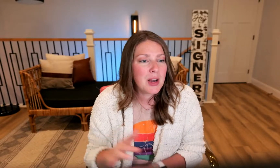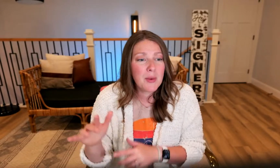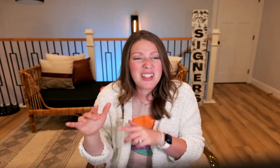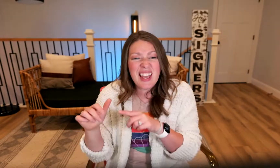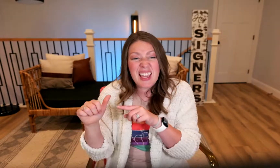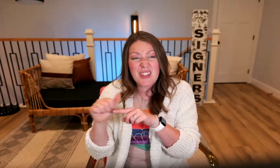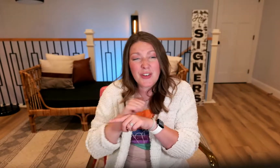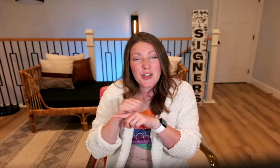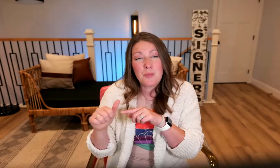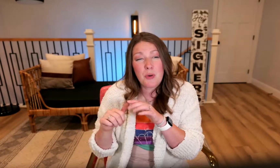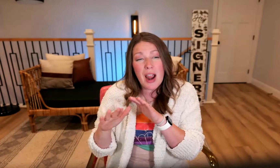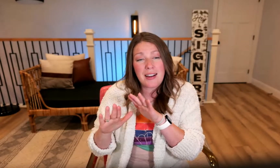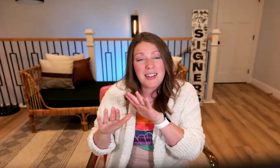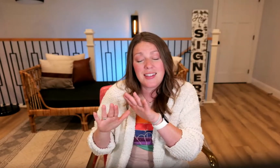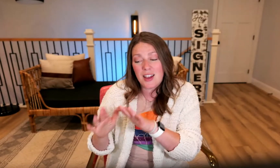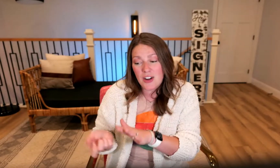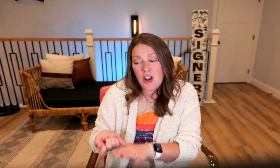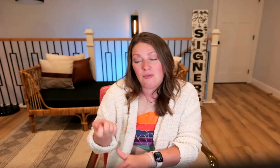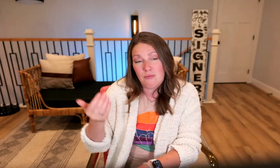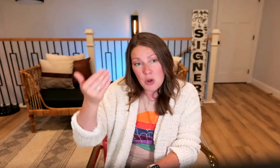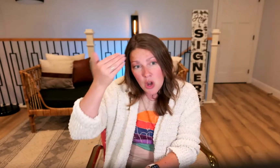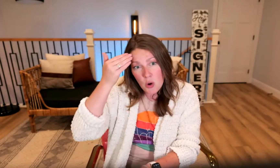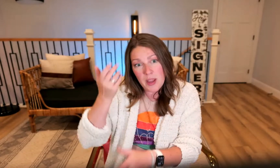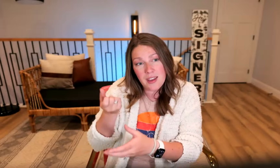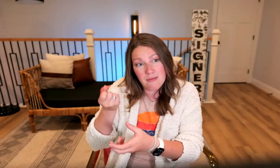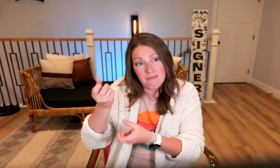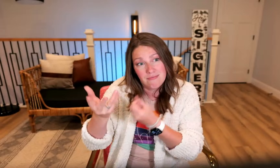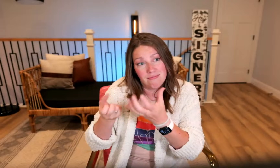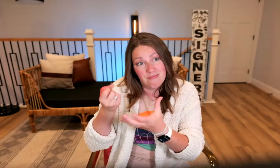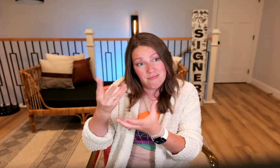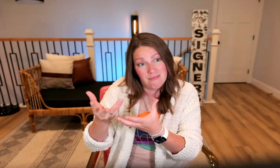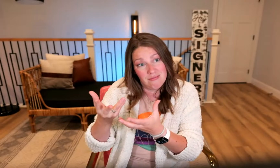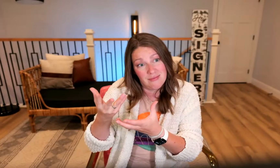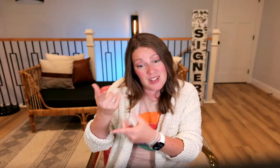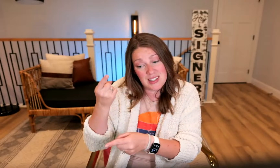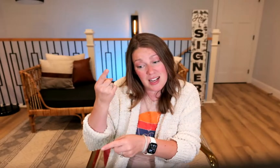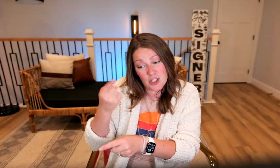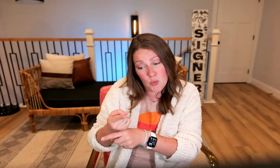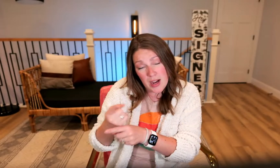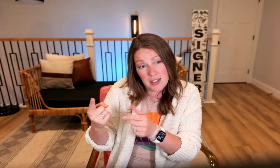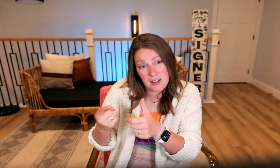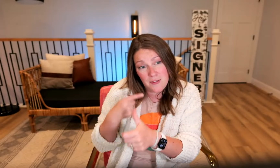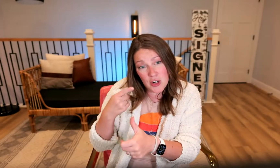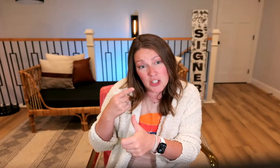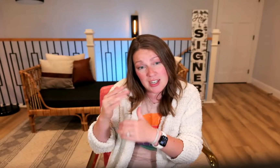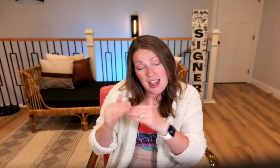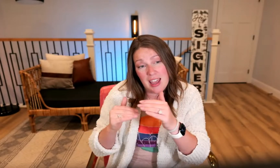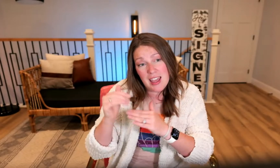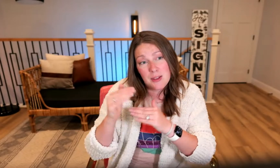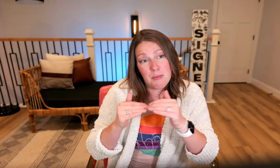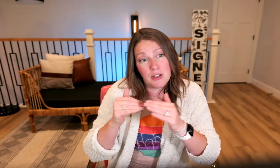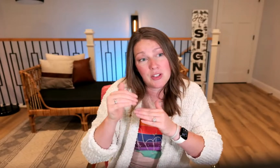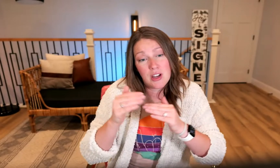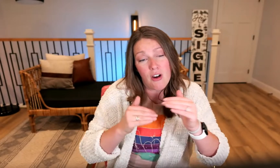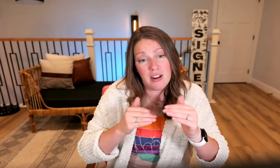would say is first practice on knowing the signs correctly first and then building on